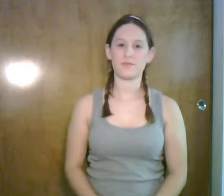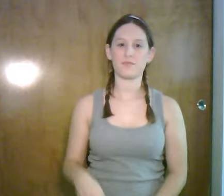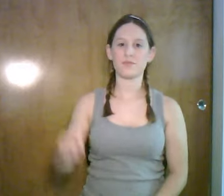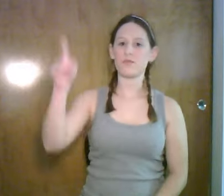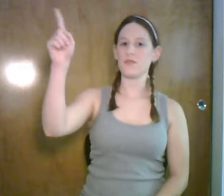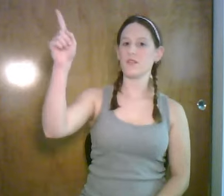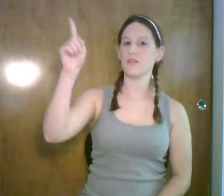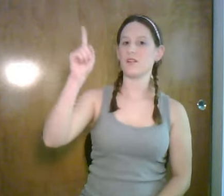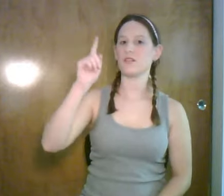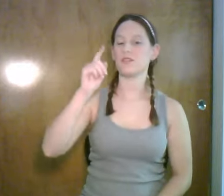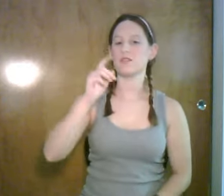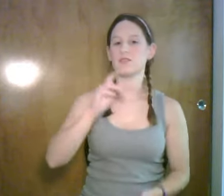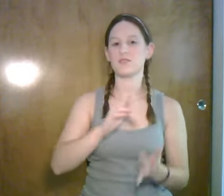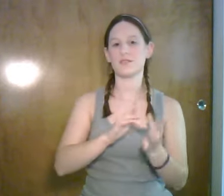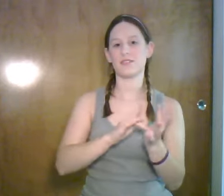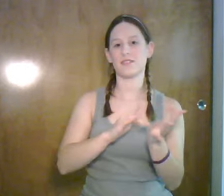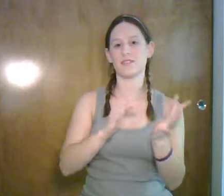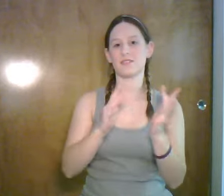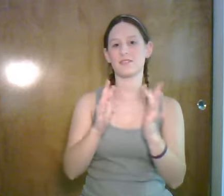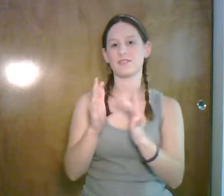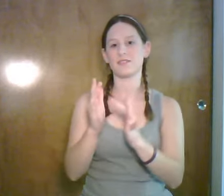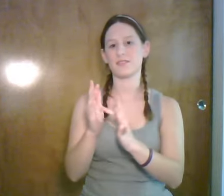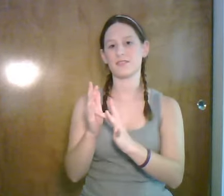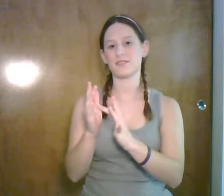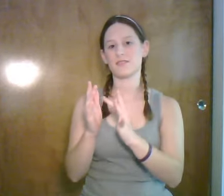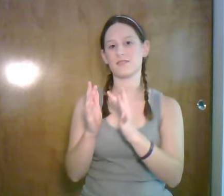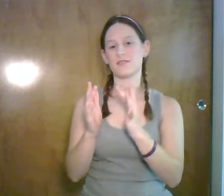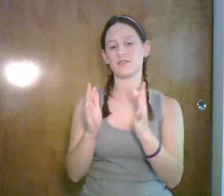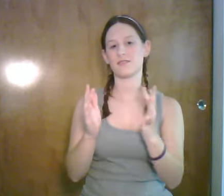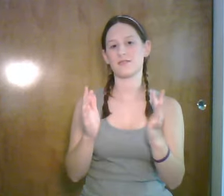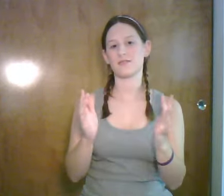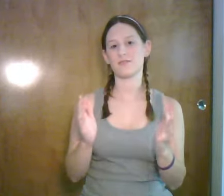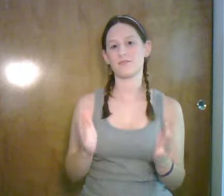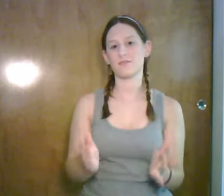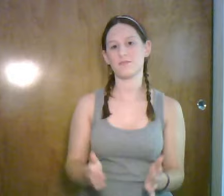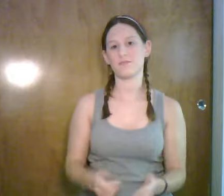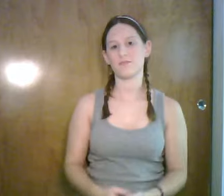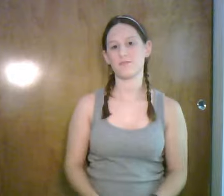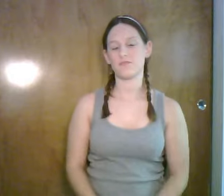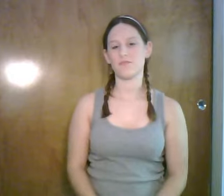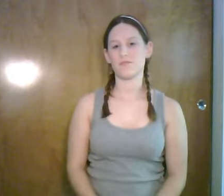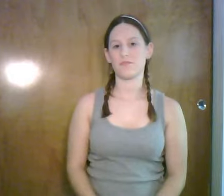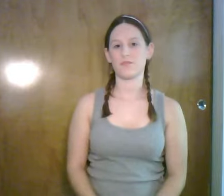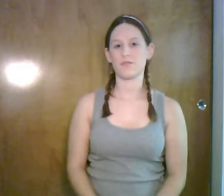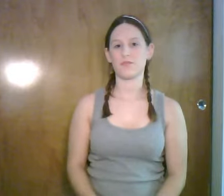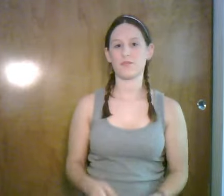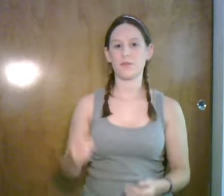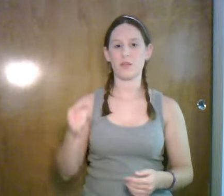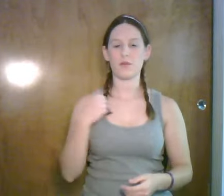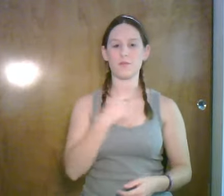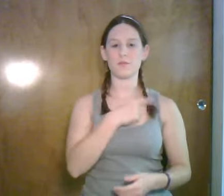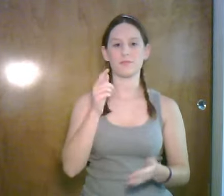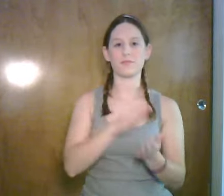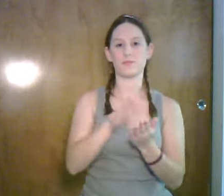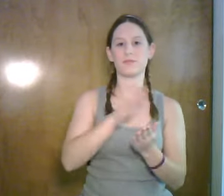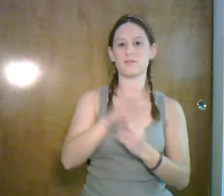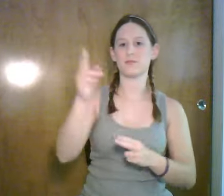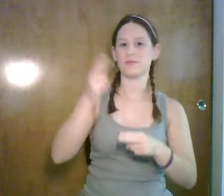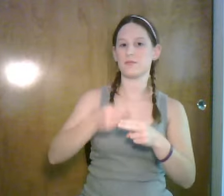you are Jesus Jesus, we praise the name of